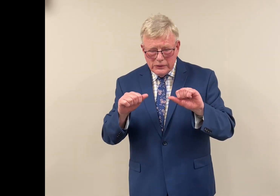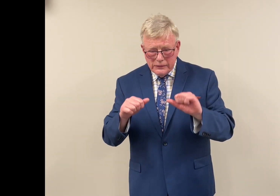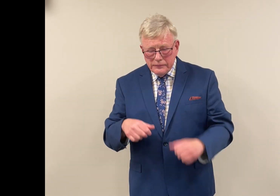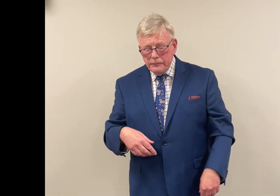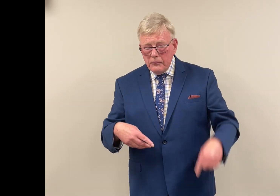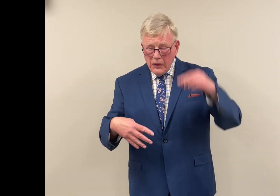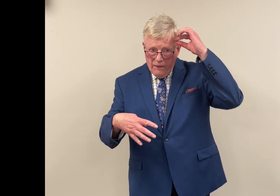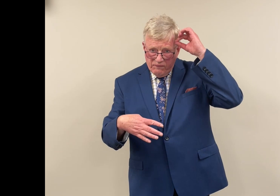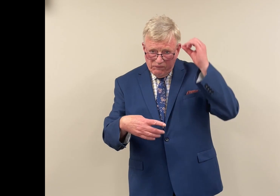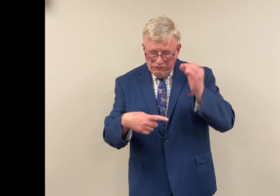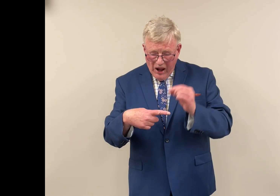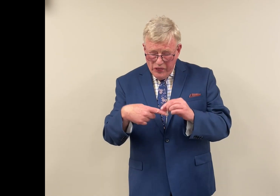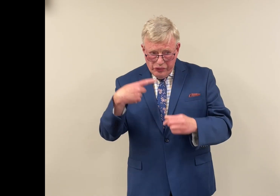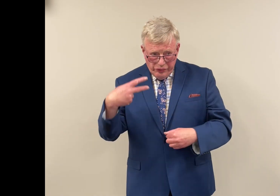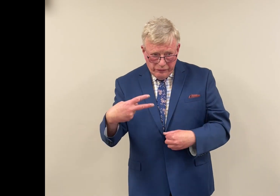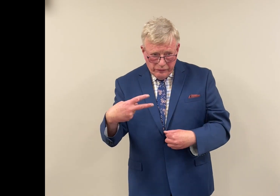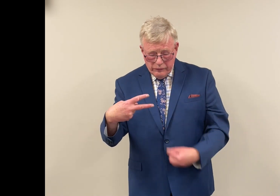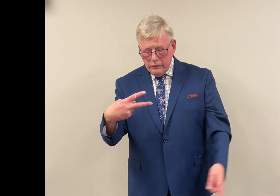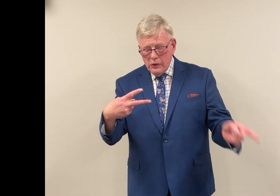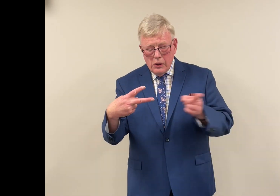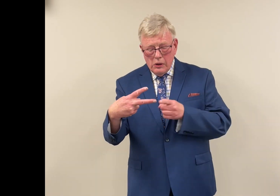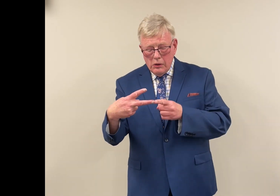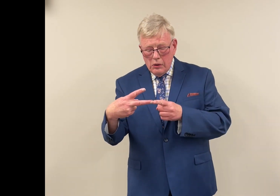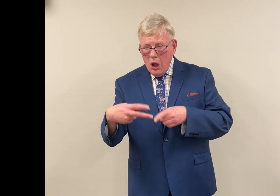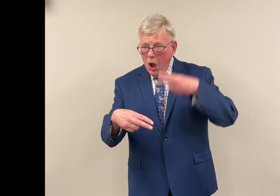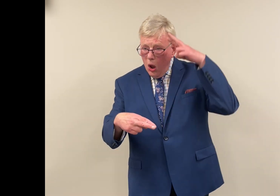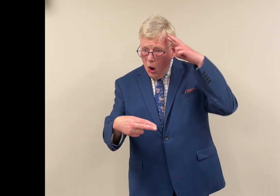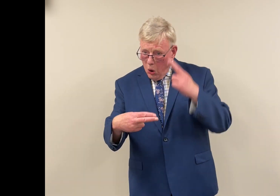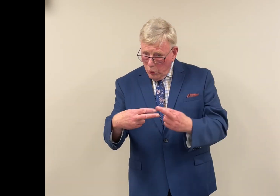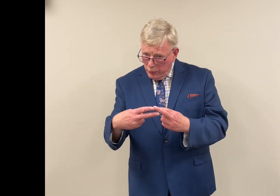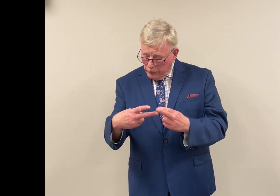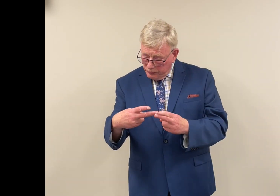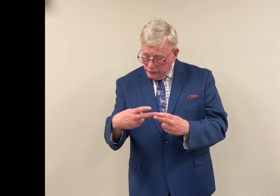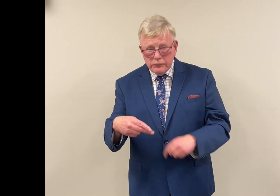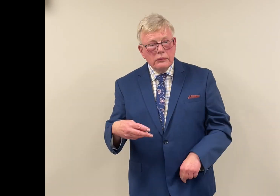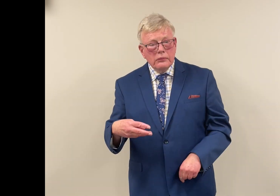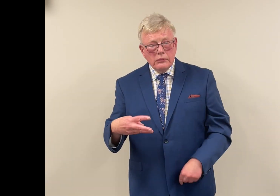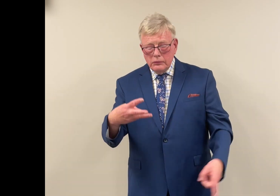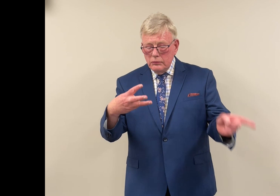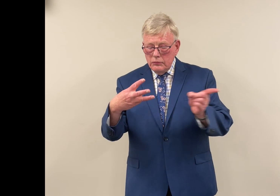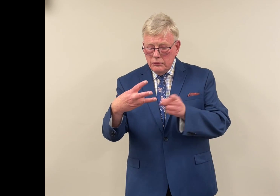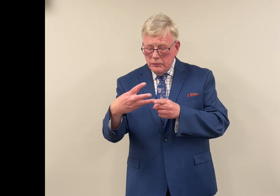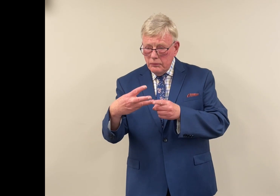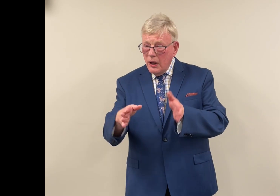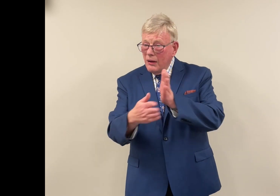19. And now abides faith, hope,